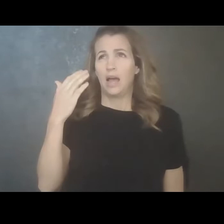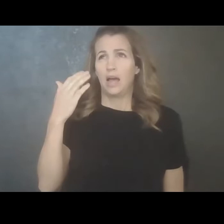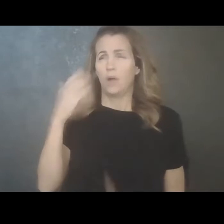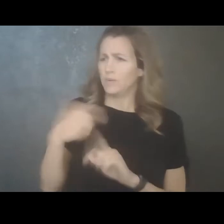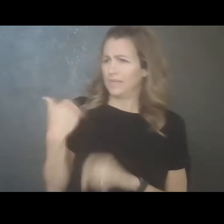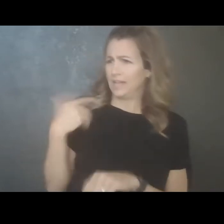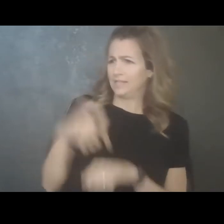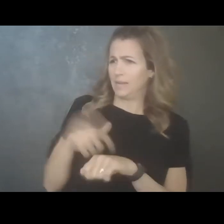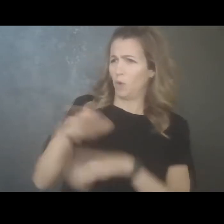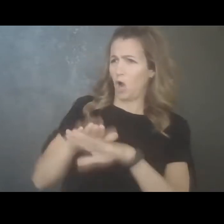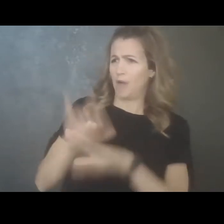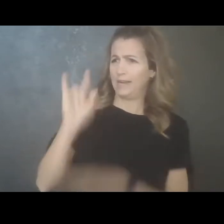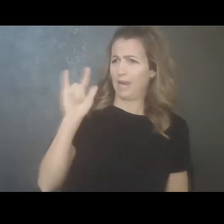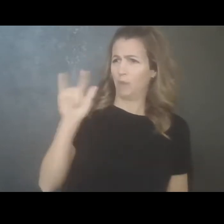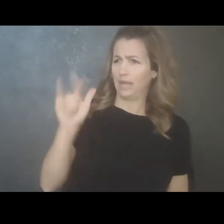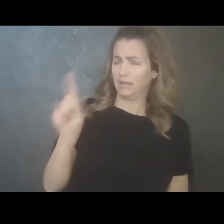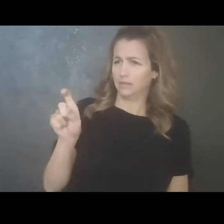time you were on an airplane?